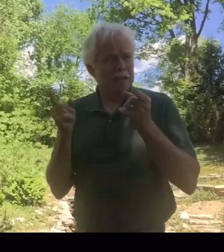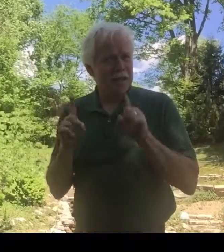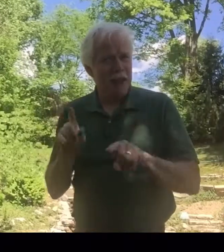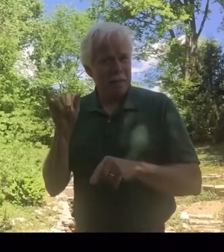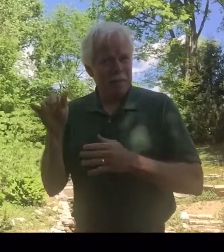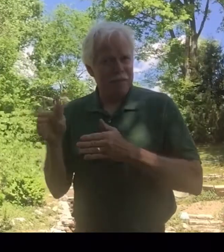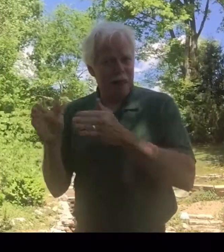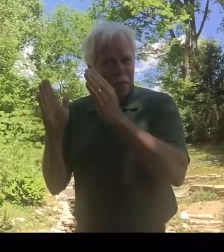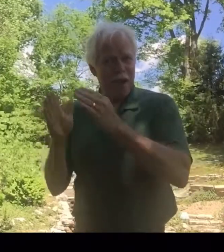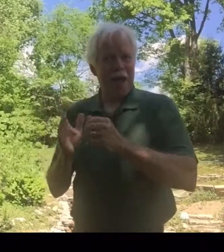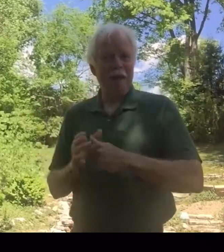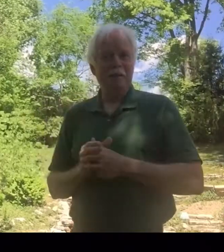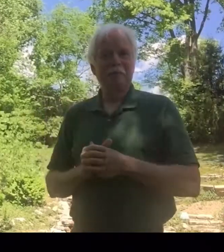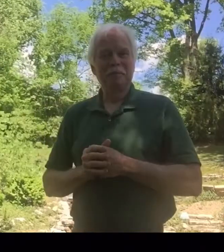that it happened that way.